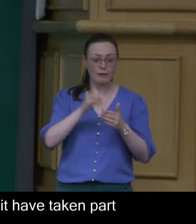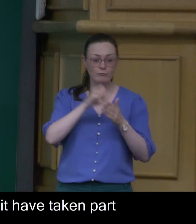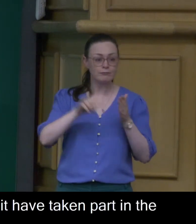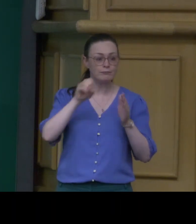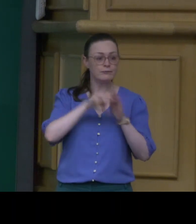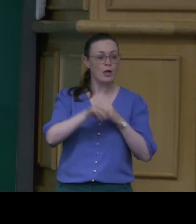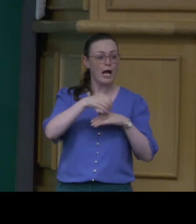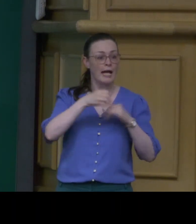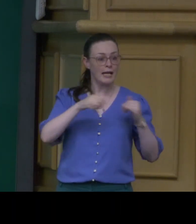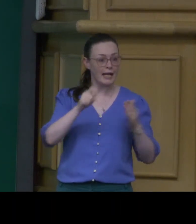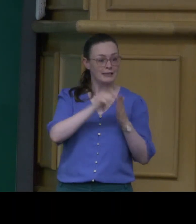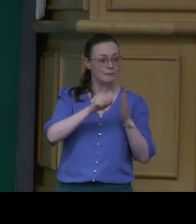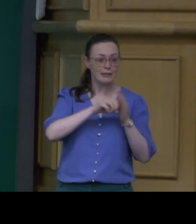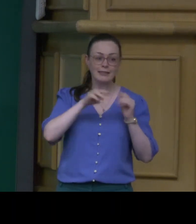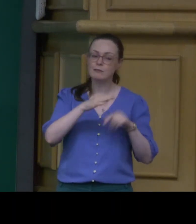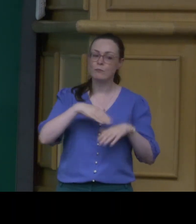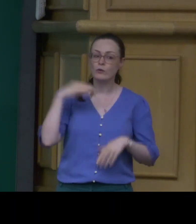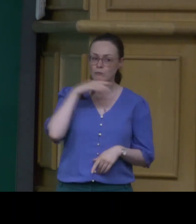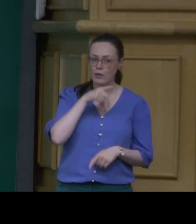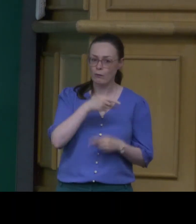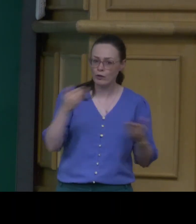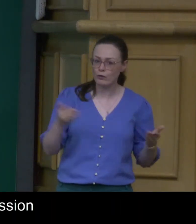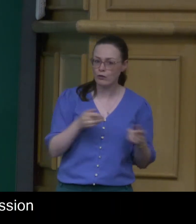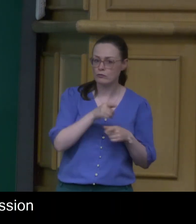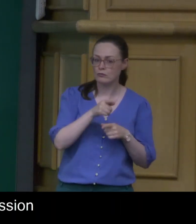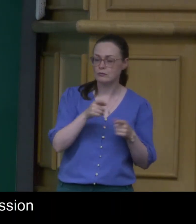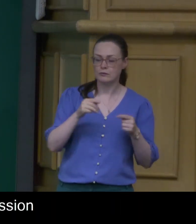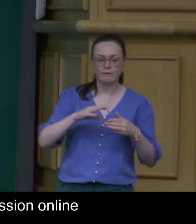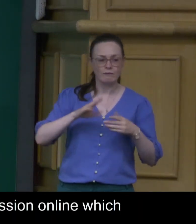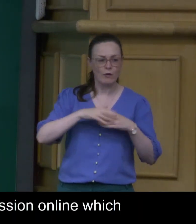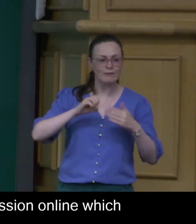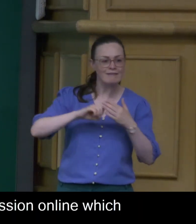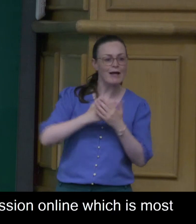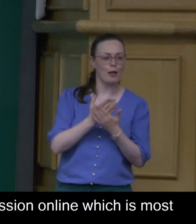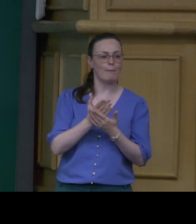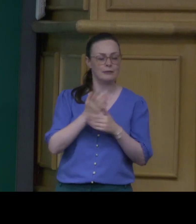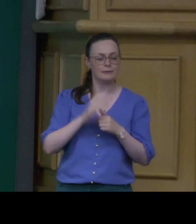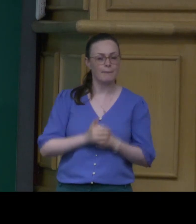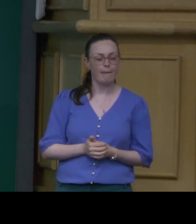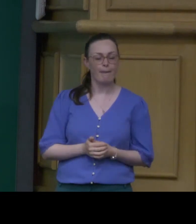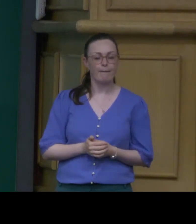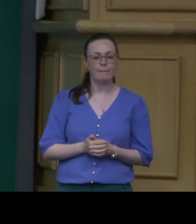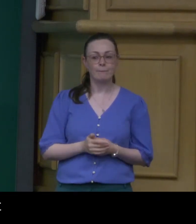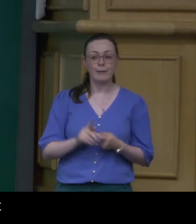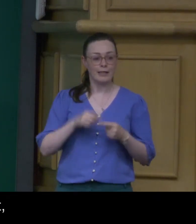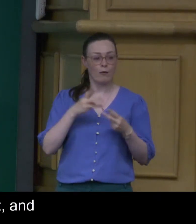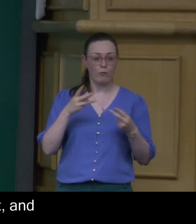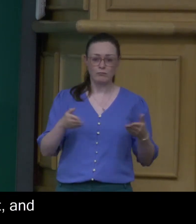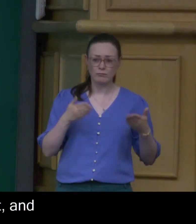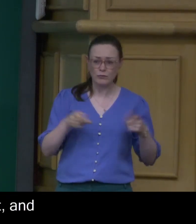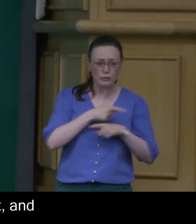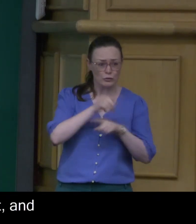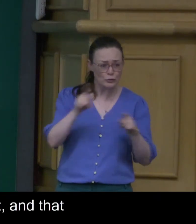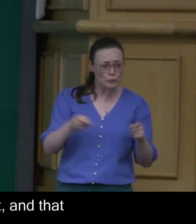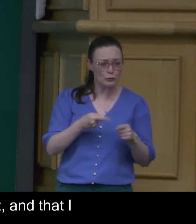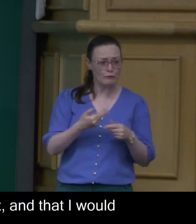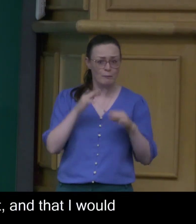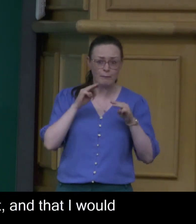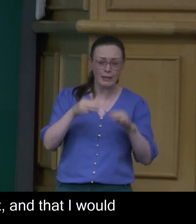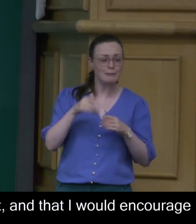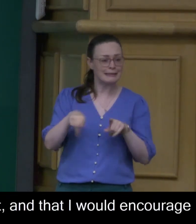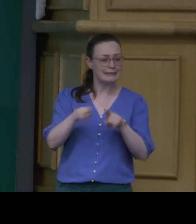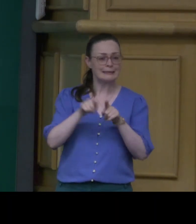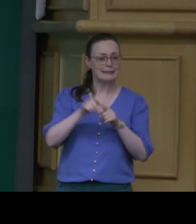online, which I think is the most important and encouraging development, and that I would encourage as many people as possible to